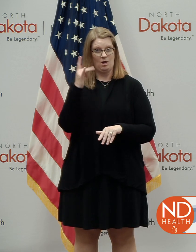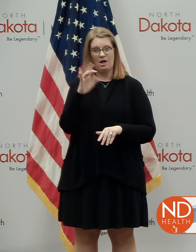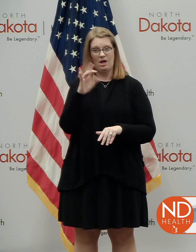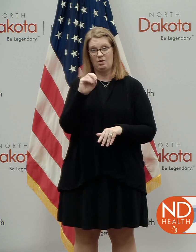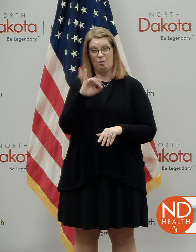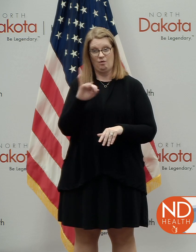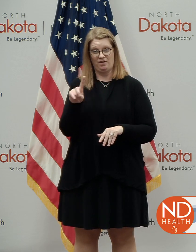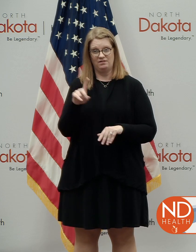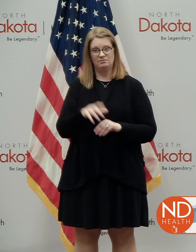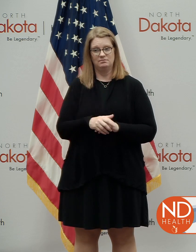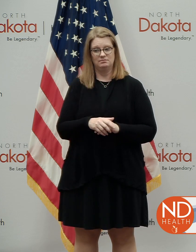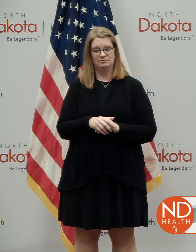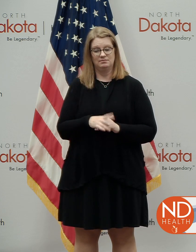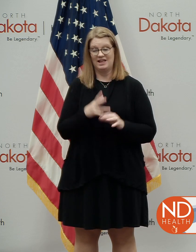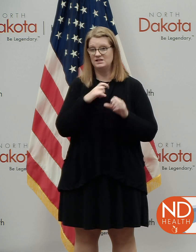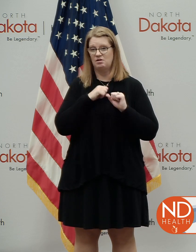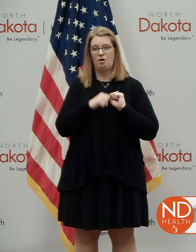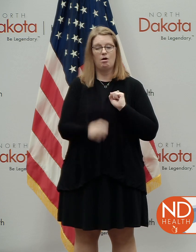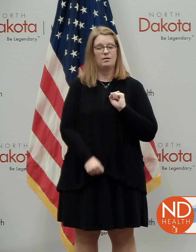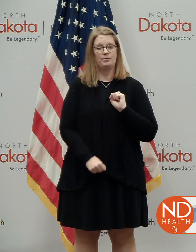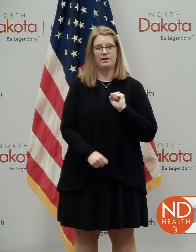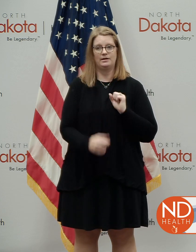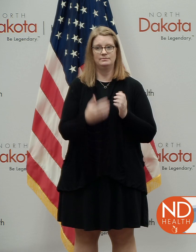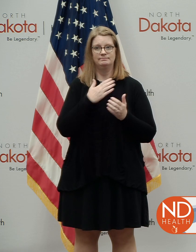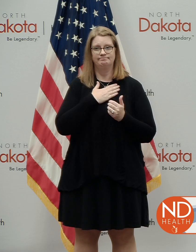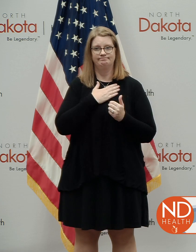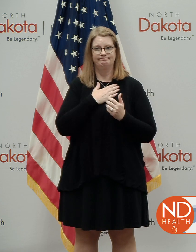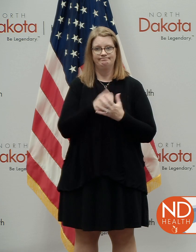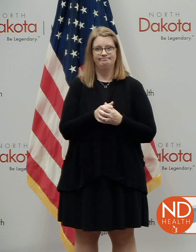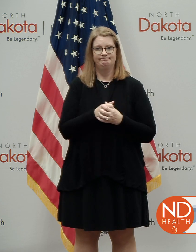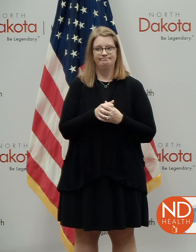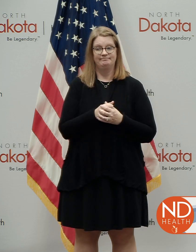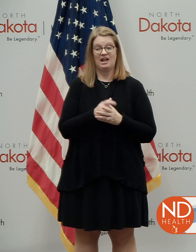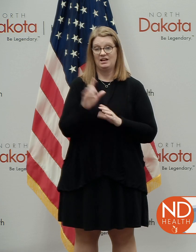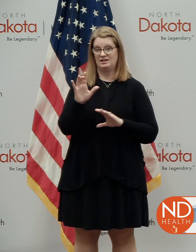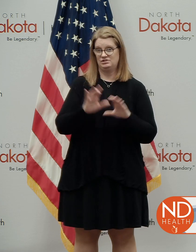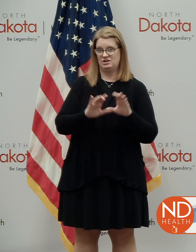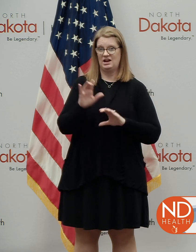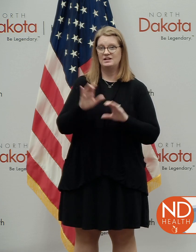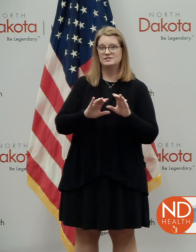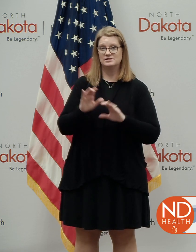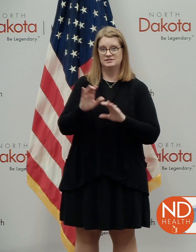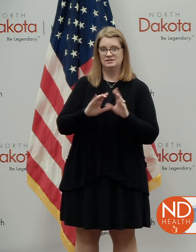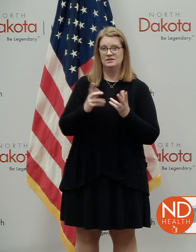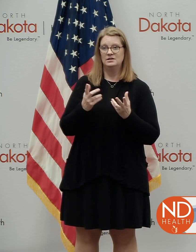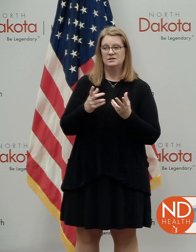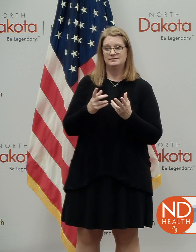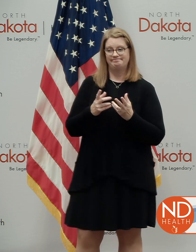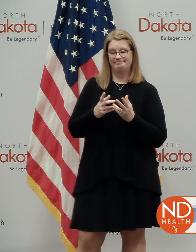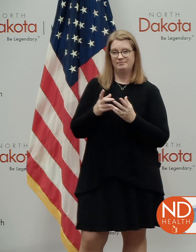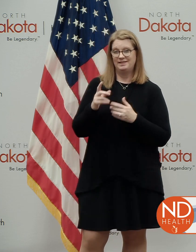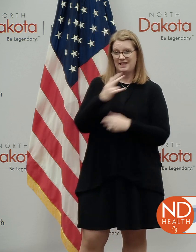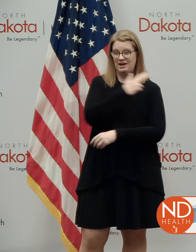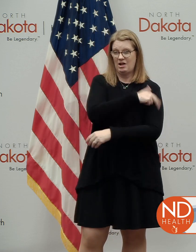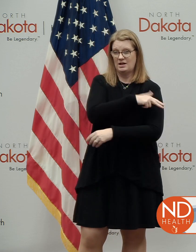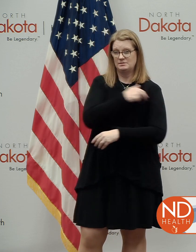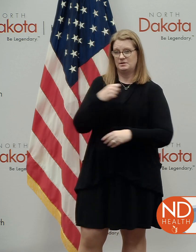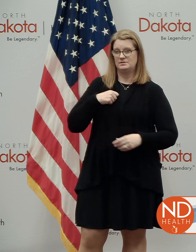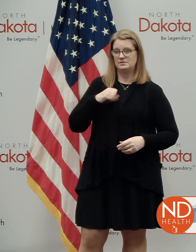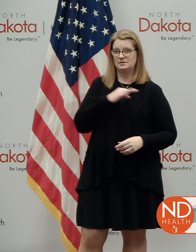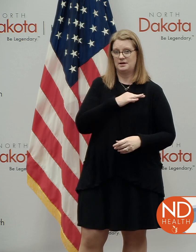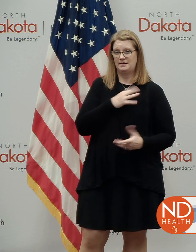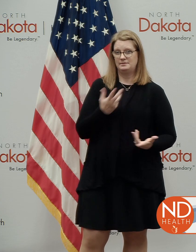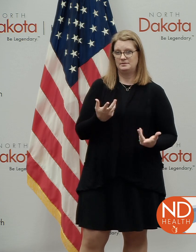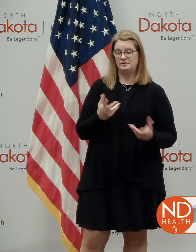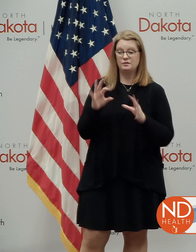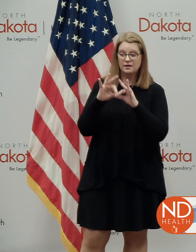That's heartbreaking. I got a chance to visit with the hospital staff. That's a devastating event. That's